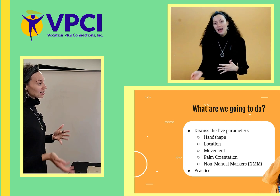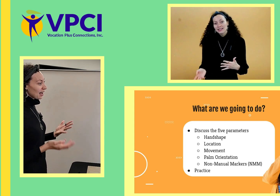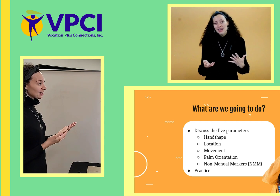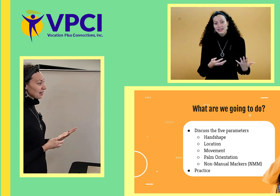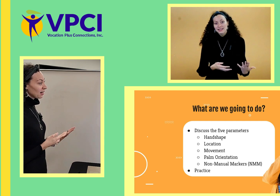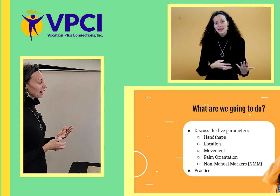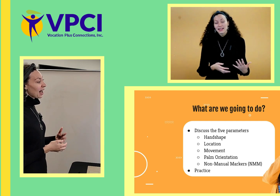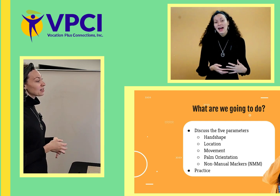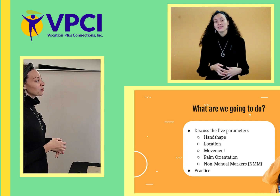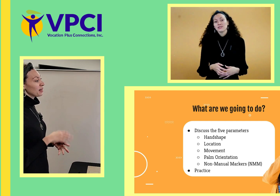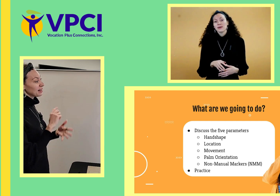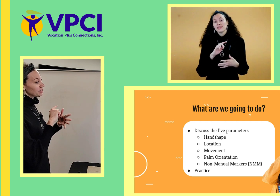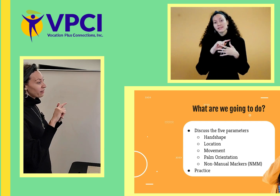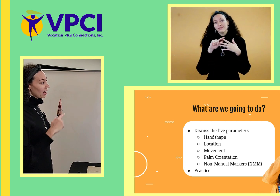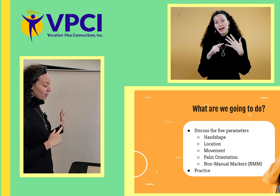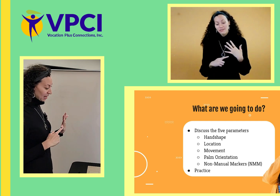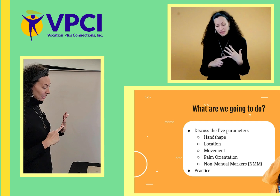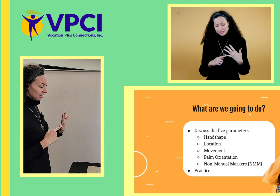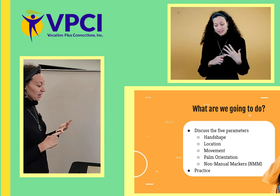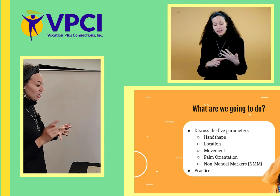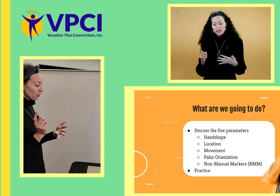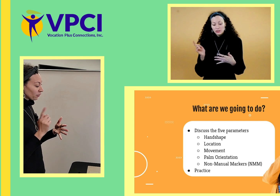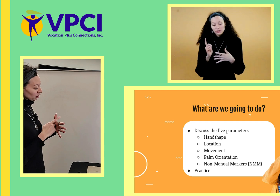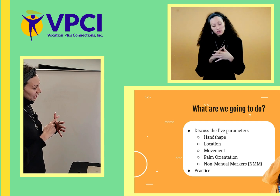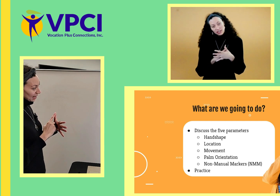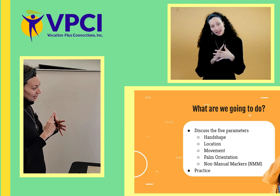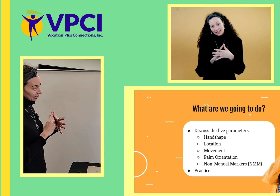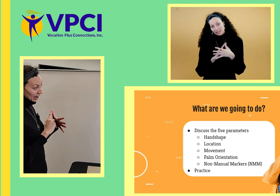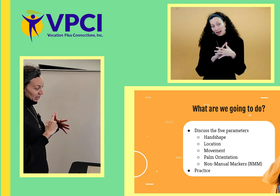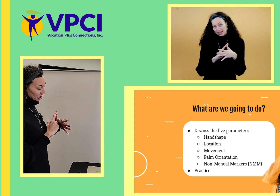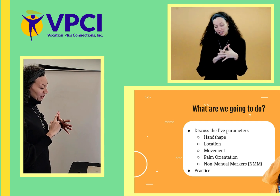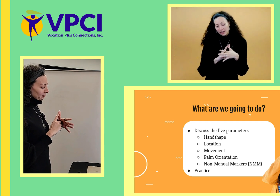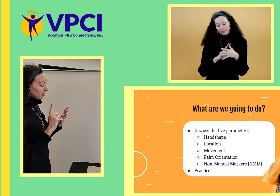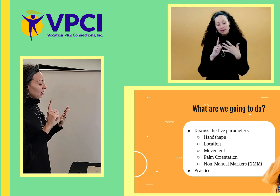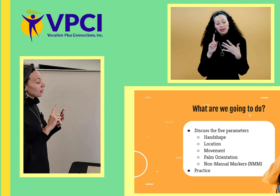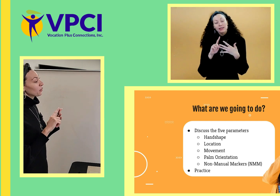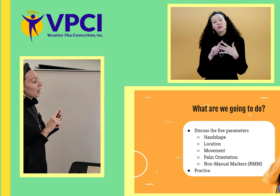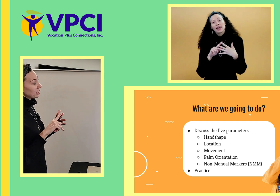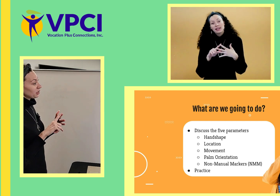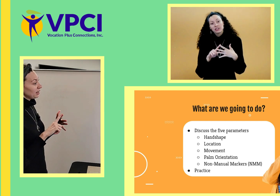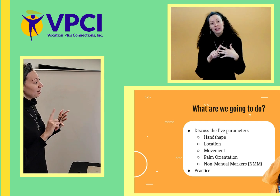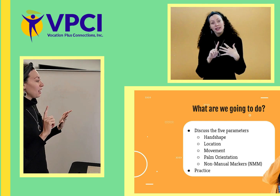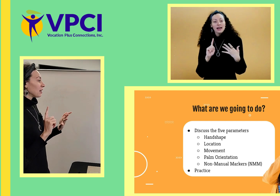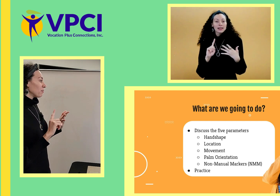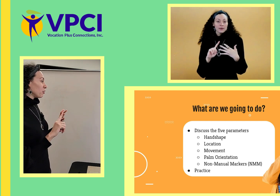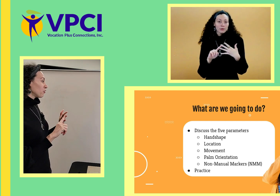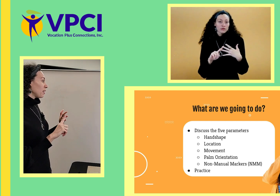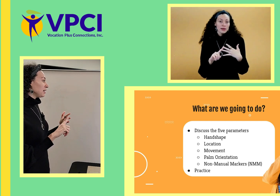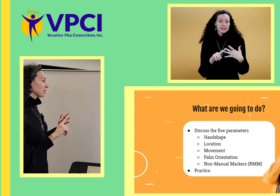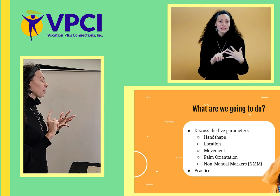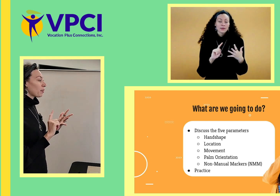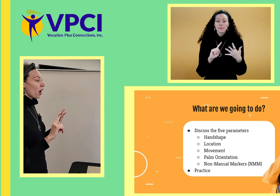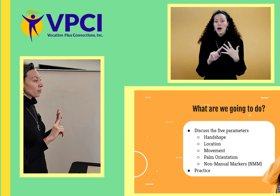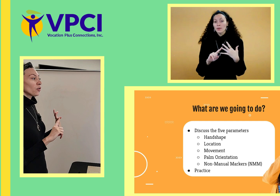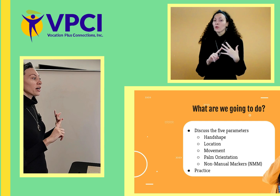qualified as ASL, it has to meet these 5 things. So the first thing is your hand shape, the location, the